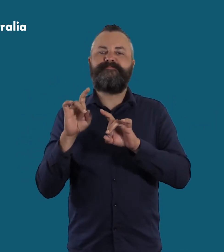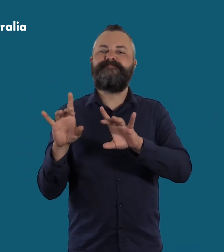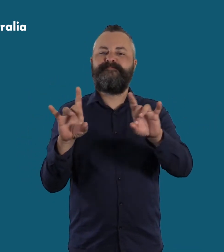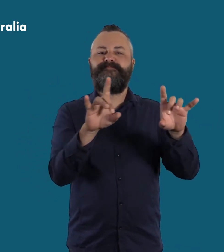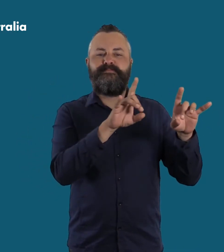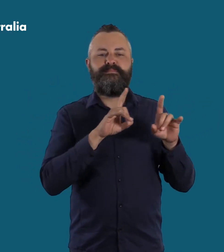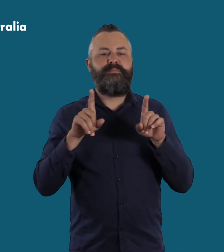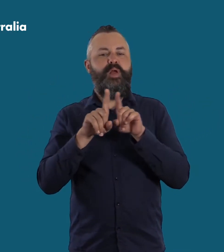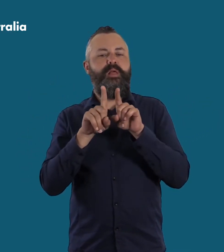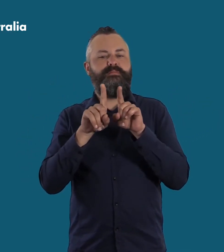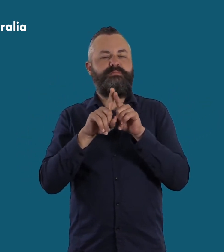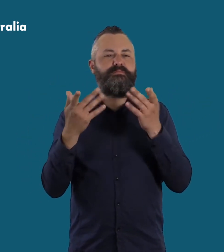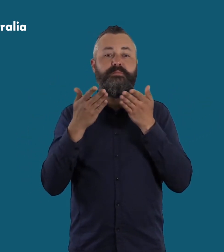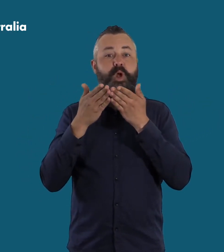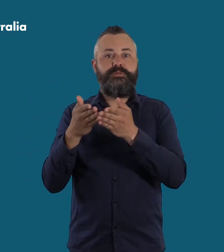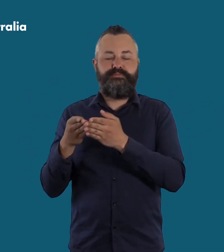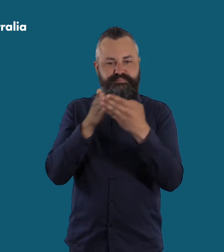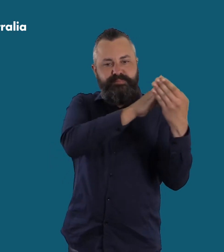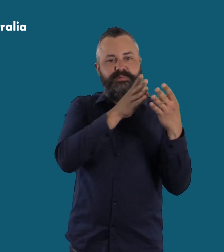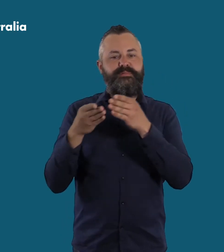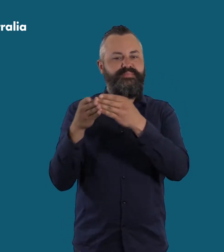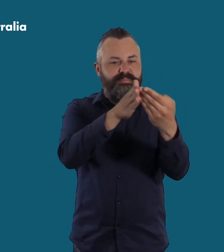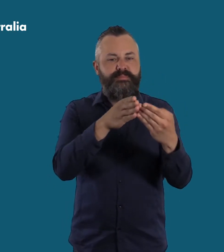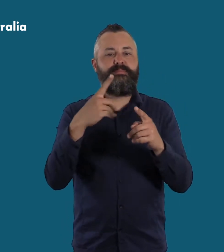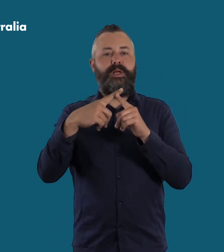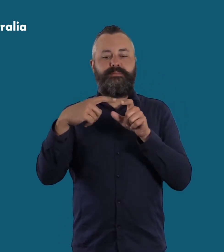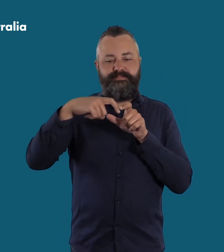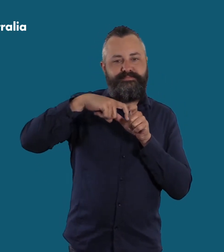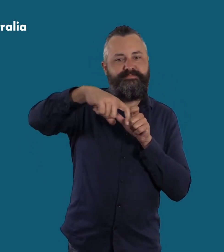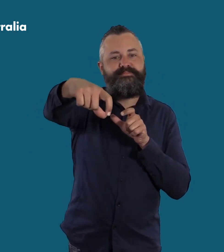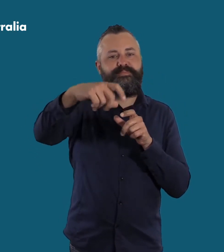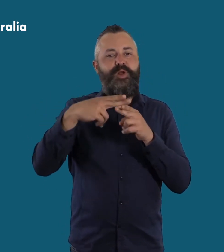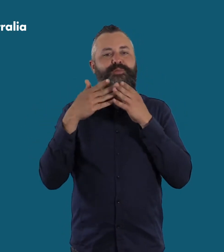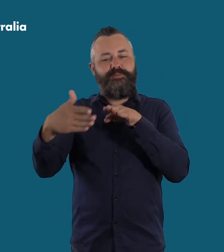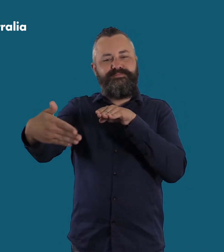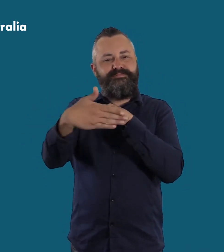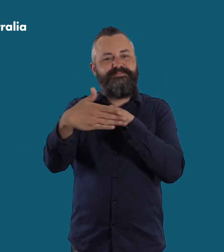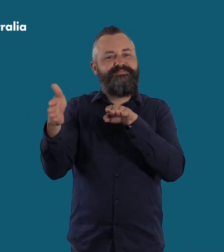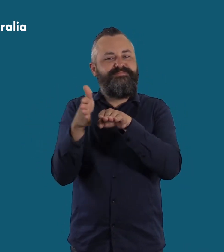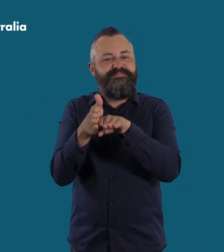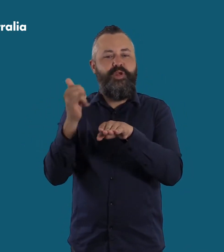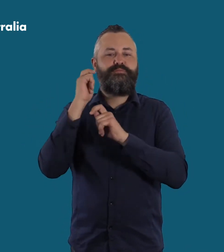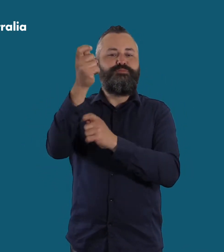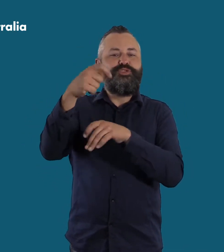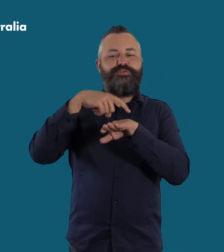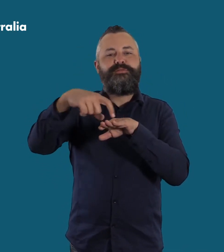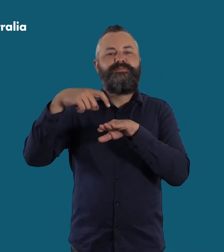This caused widespread damage to marine infrastructure along the New South Wales coast, including damage to boats, wharves, jetties and beaches.